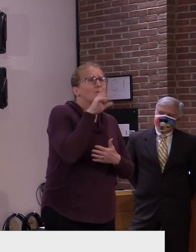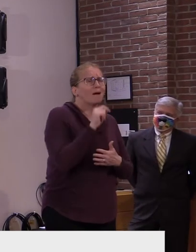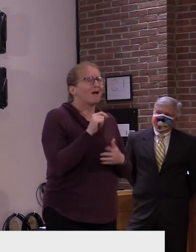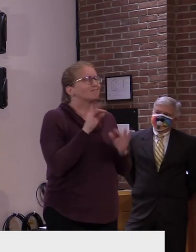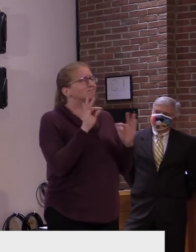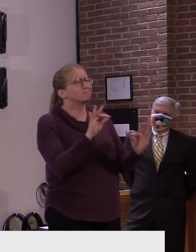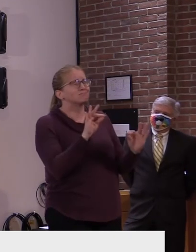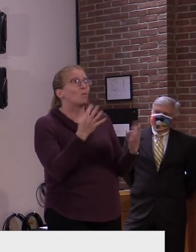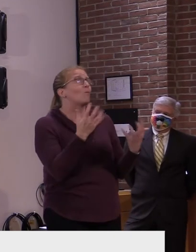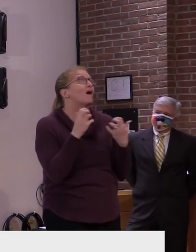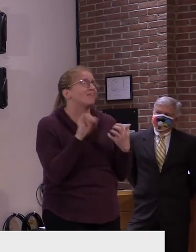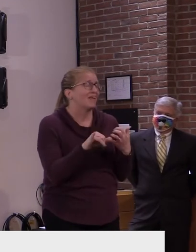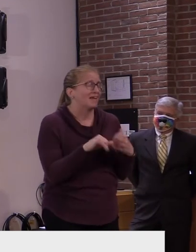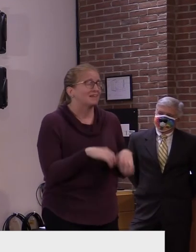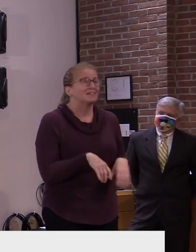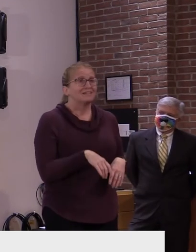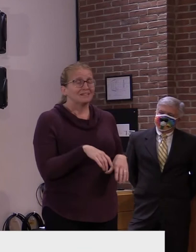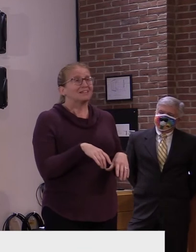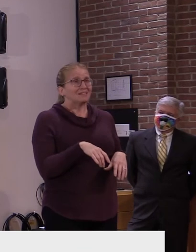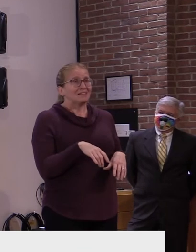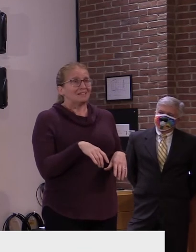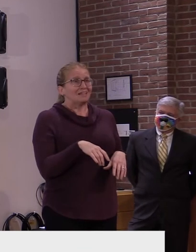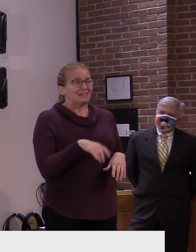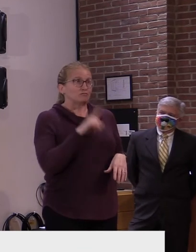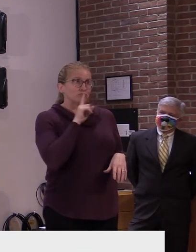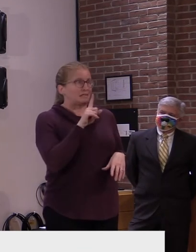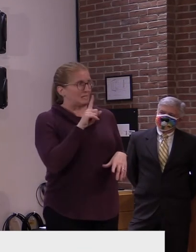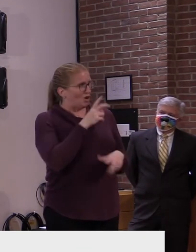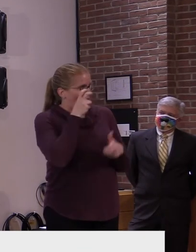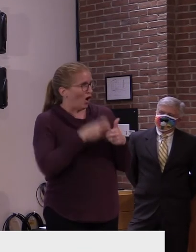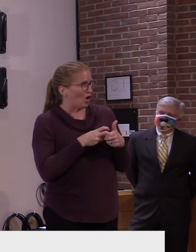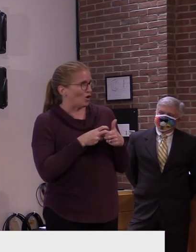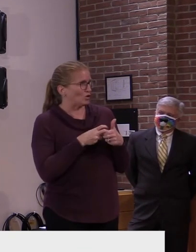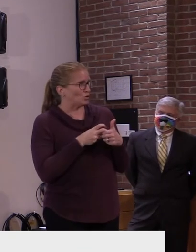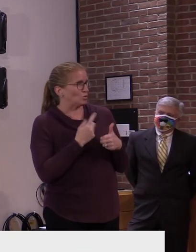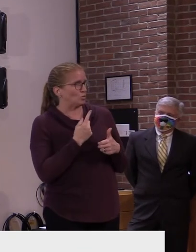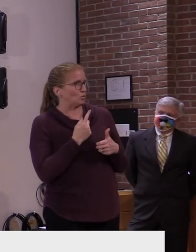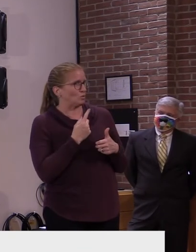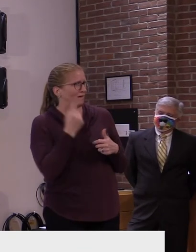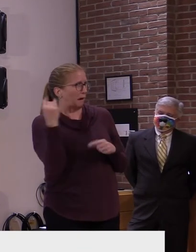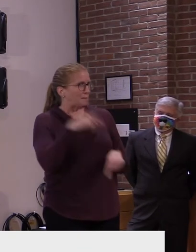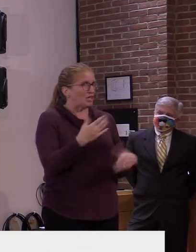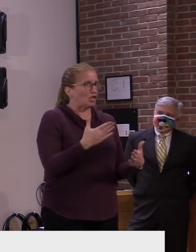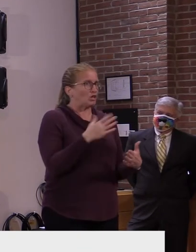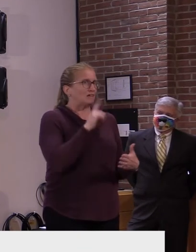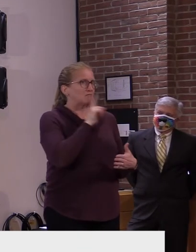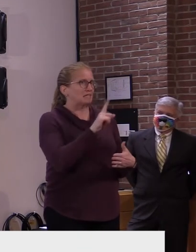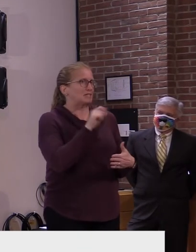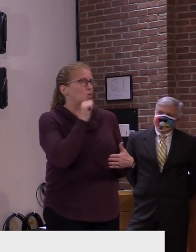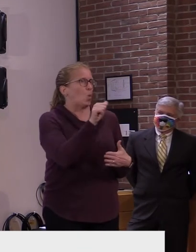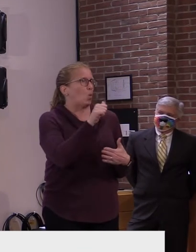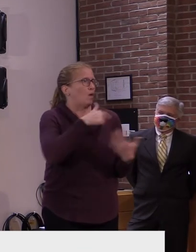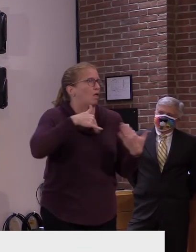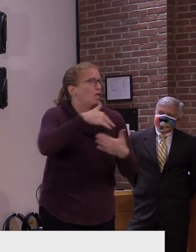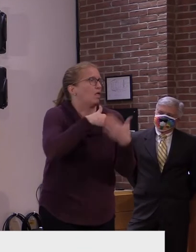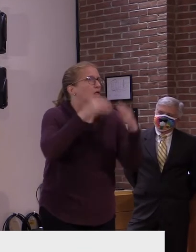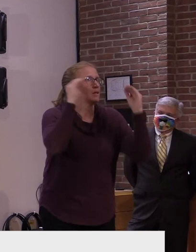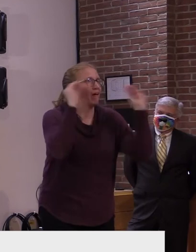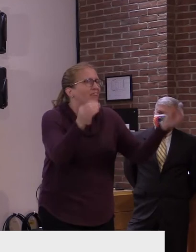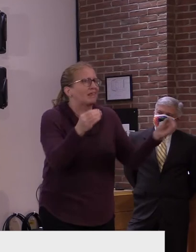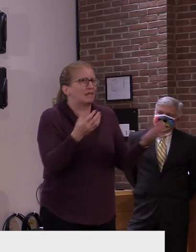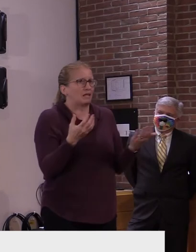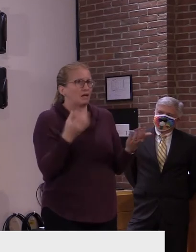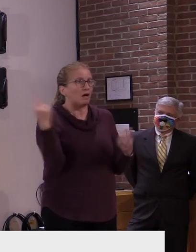isolated that you come in contact with no one else or no other surfaces even in your